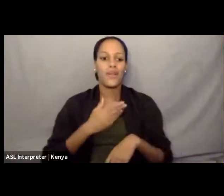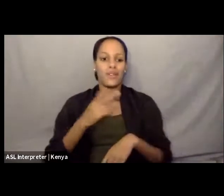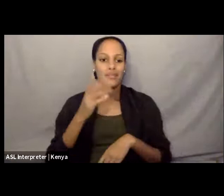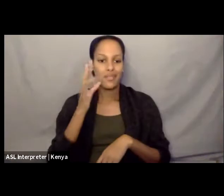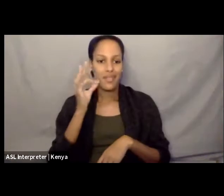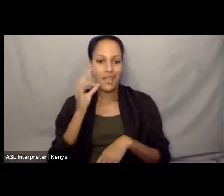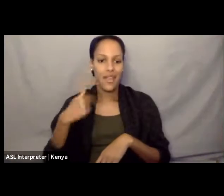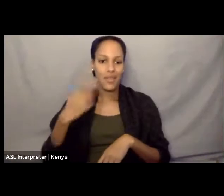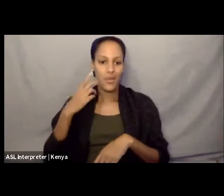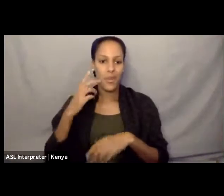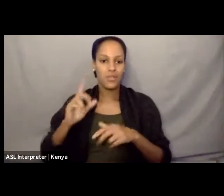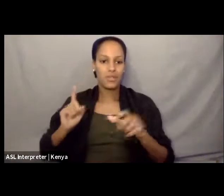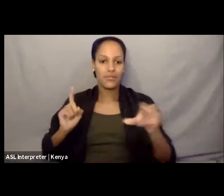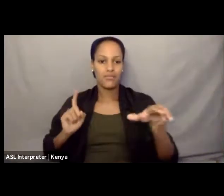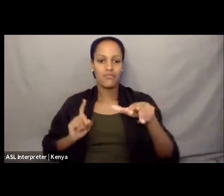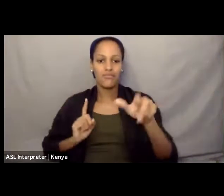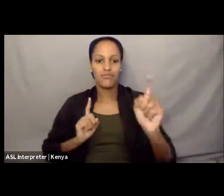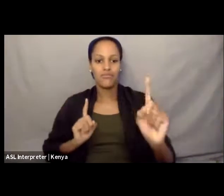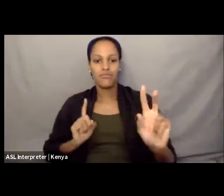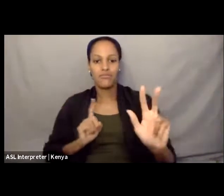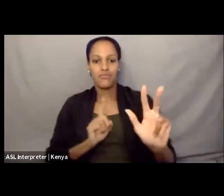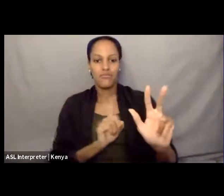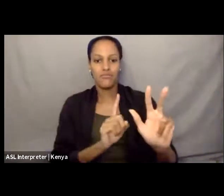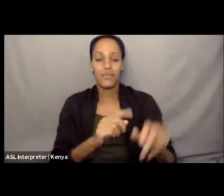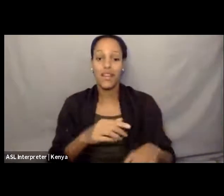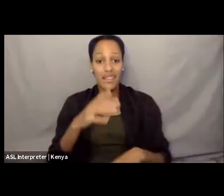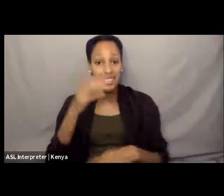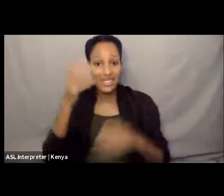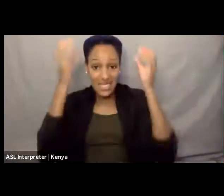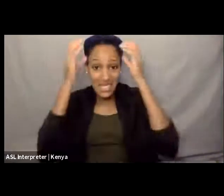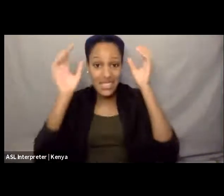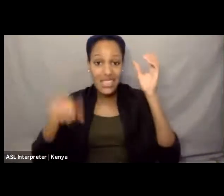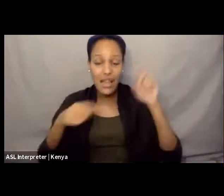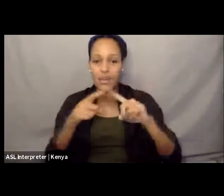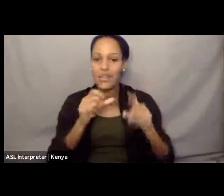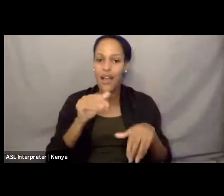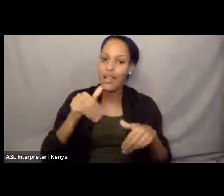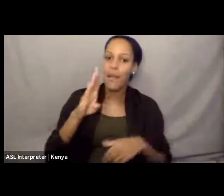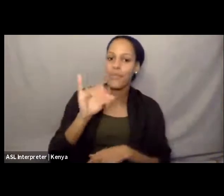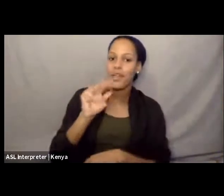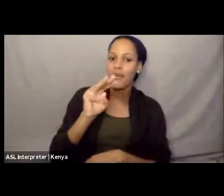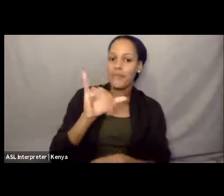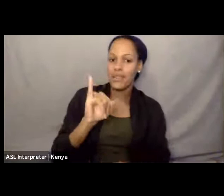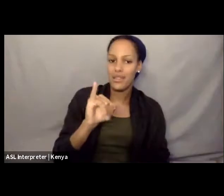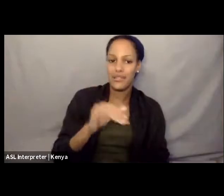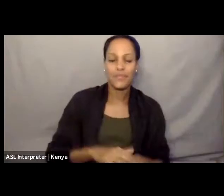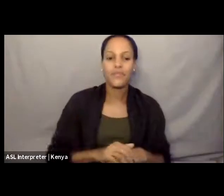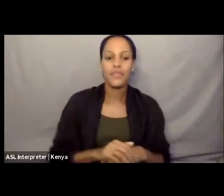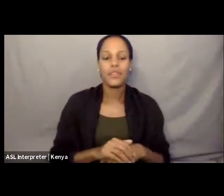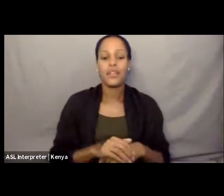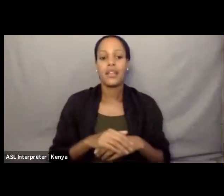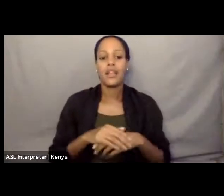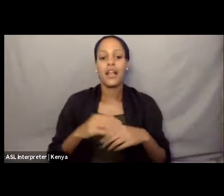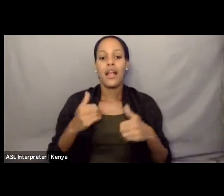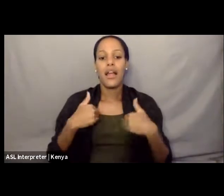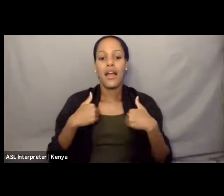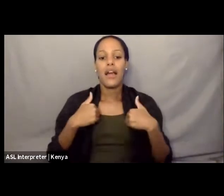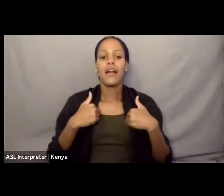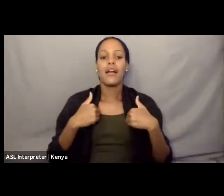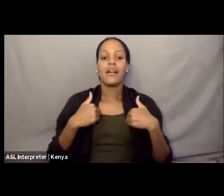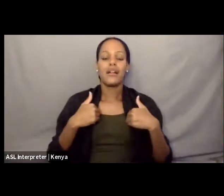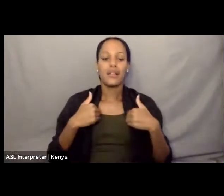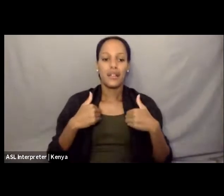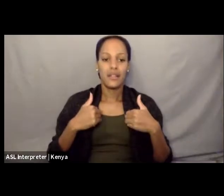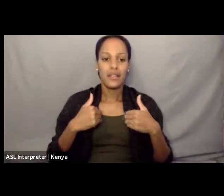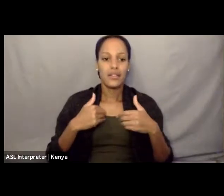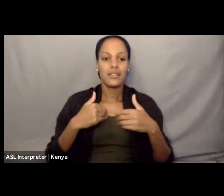Disney shit, yes, but not yet the Bambi shit. As he was pushing his lawnmower, a hefty belly hanging over his belt